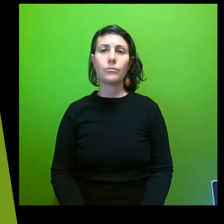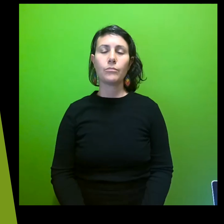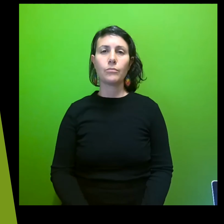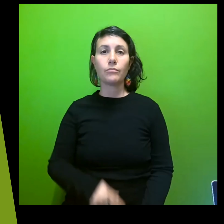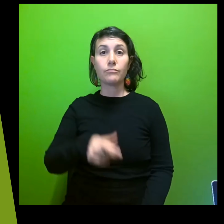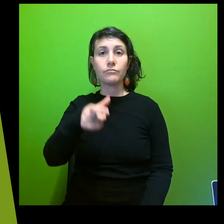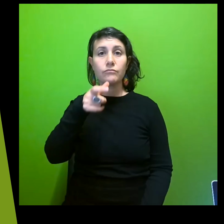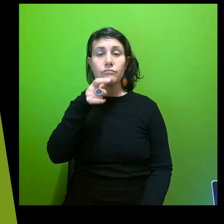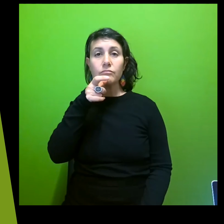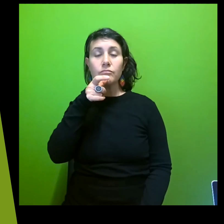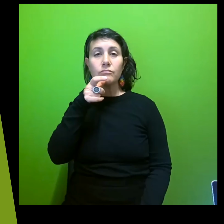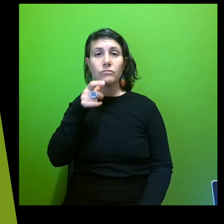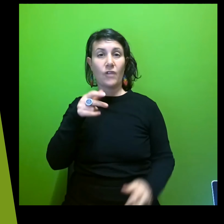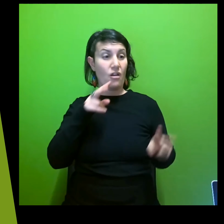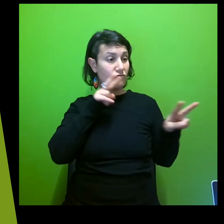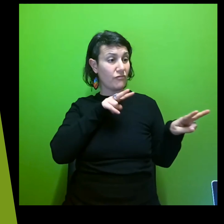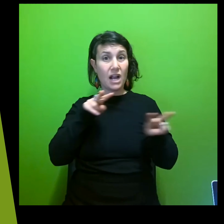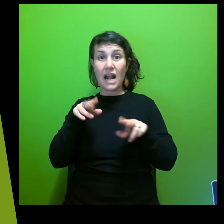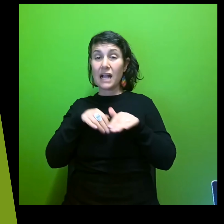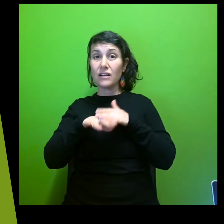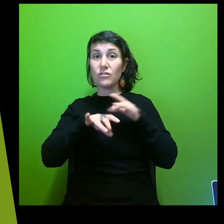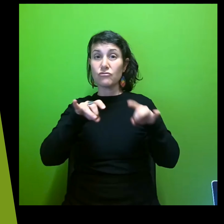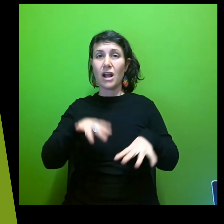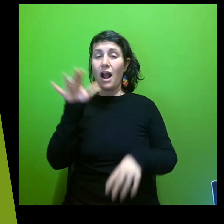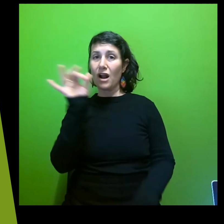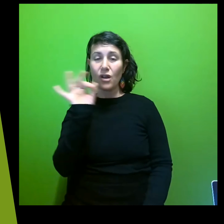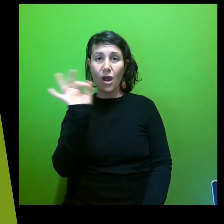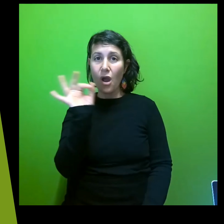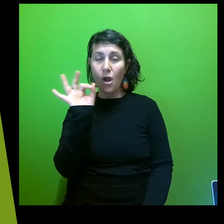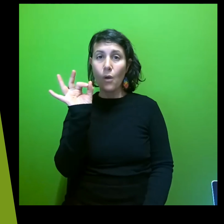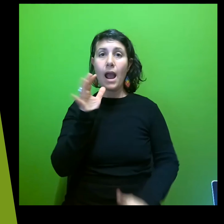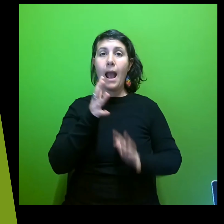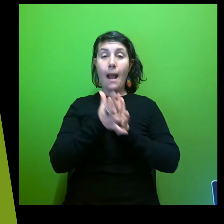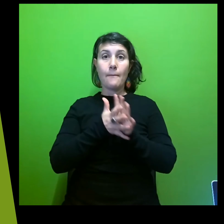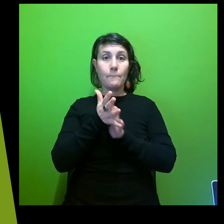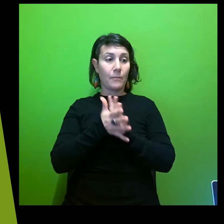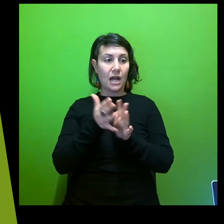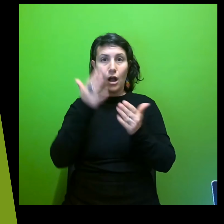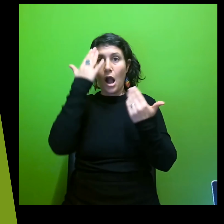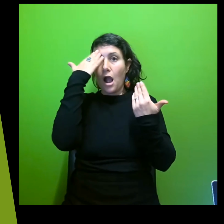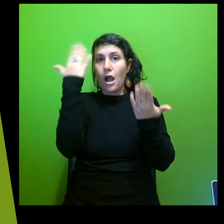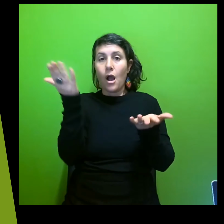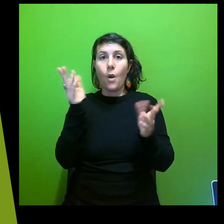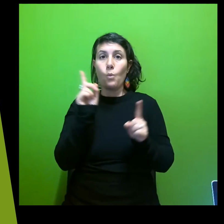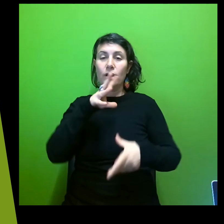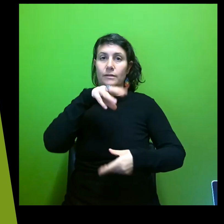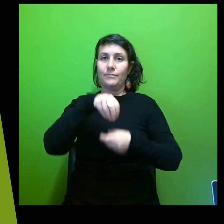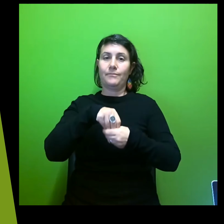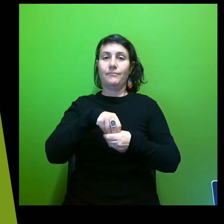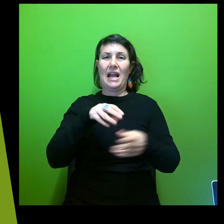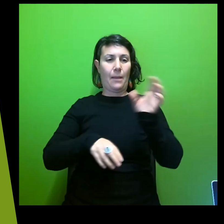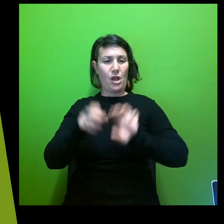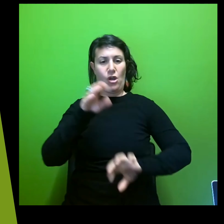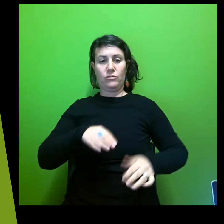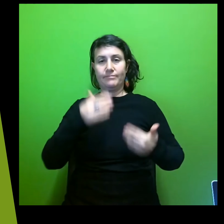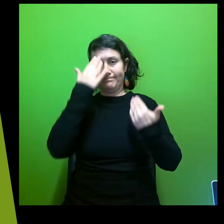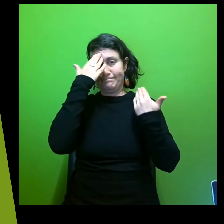E-cigarettes are completely unregulated in Australia, which means there is no way to know what chemicals may be in each